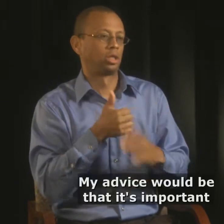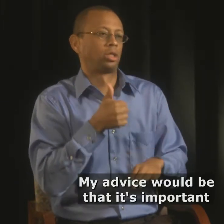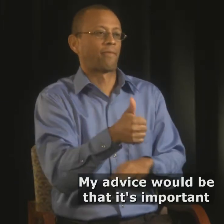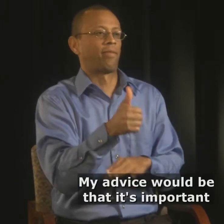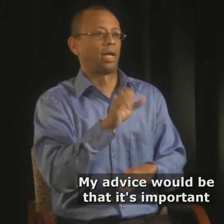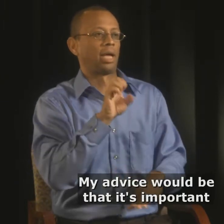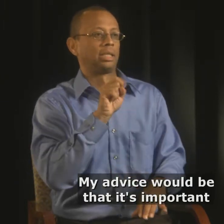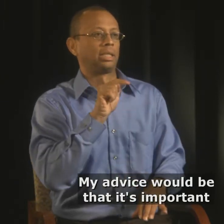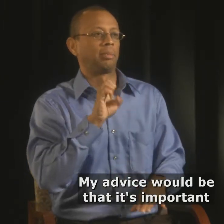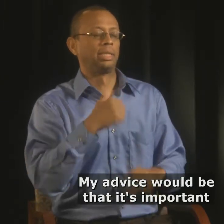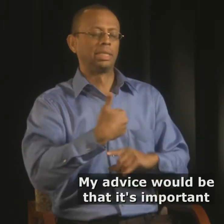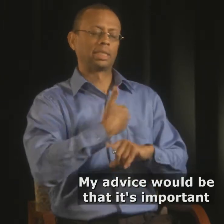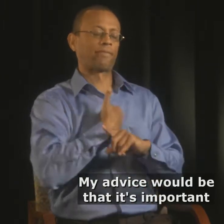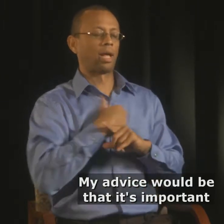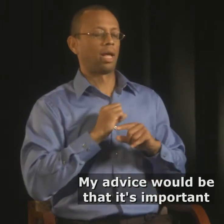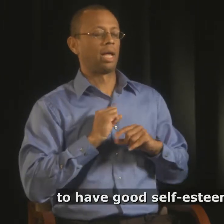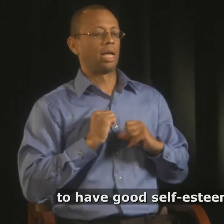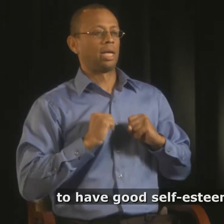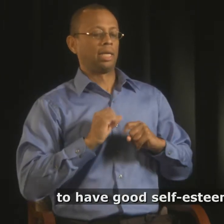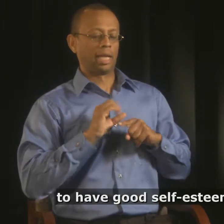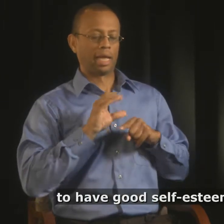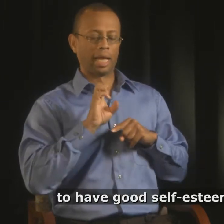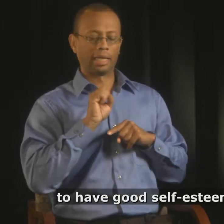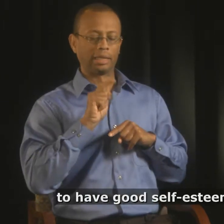My advice would be that it's important to have good self-esteem.